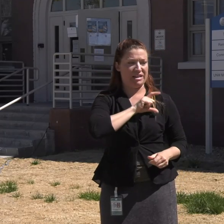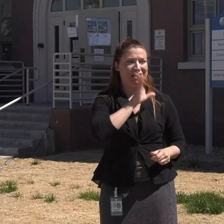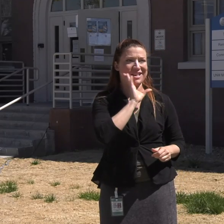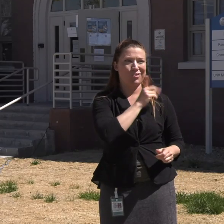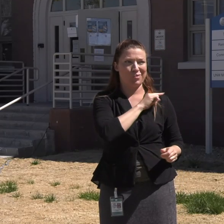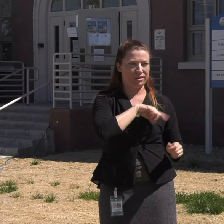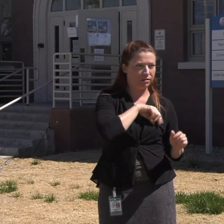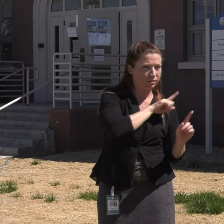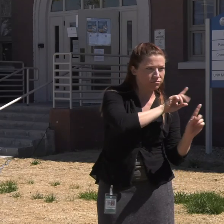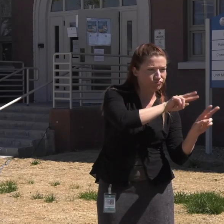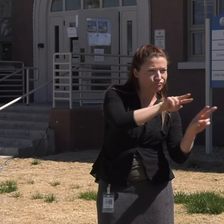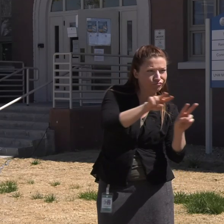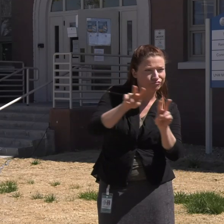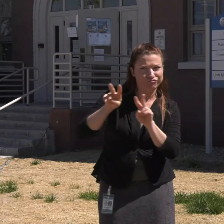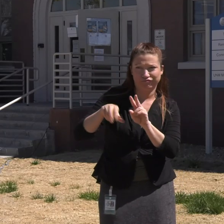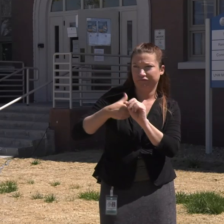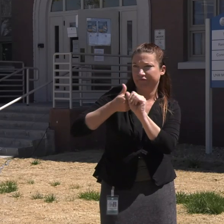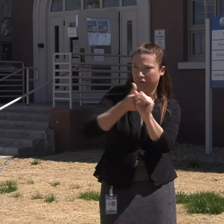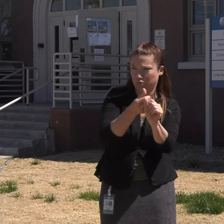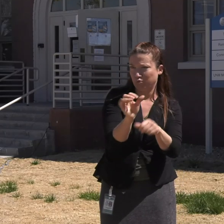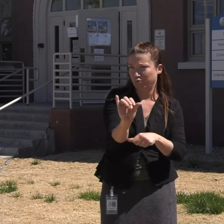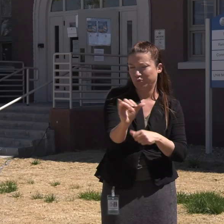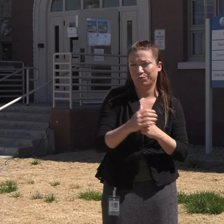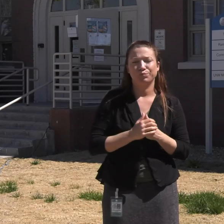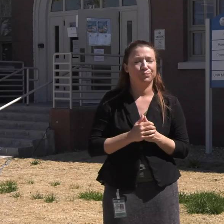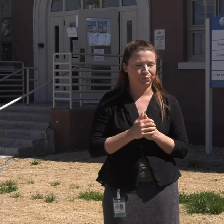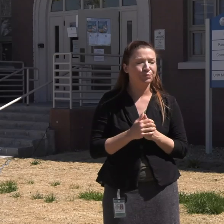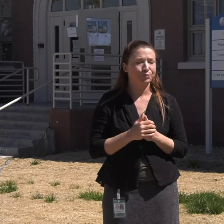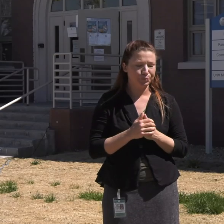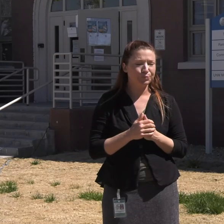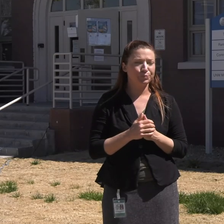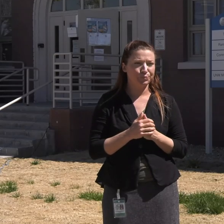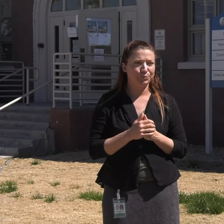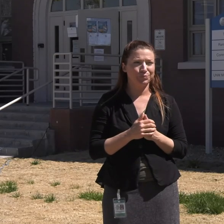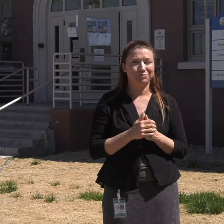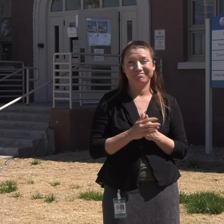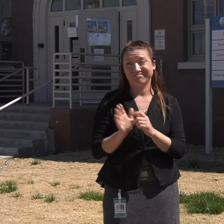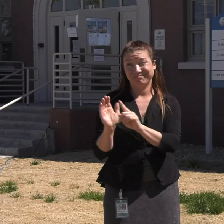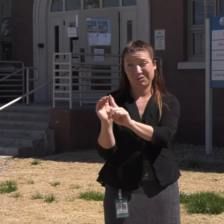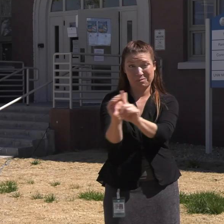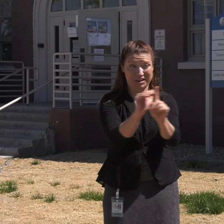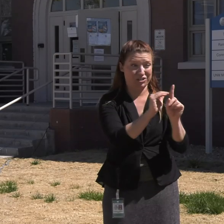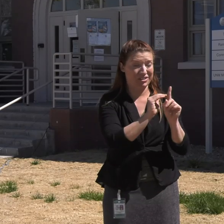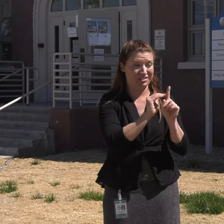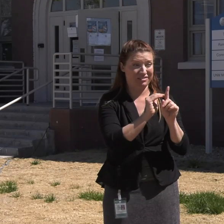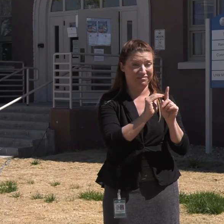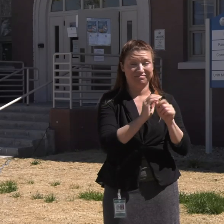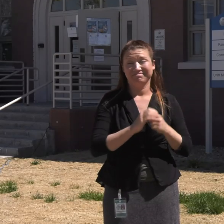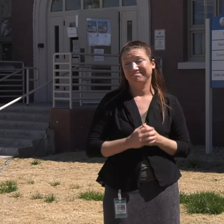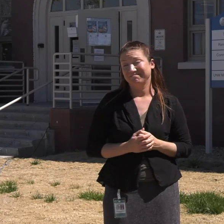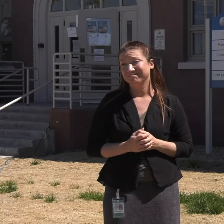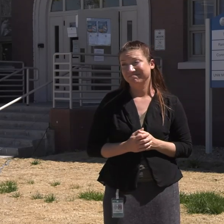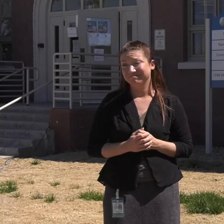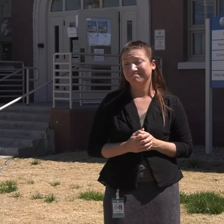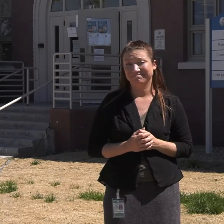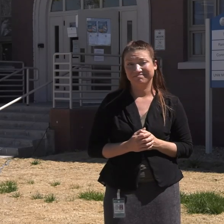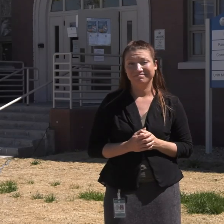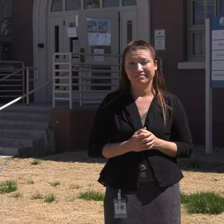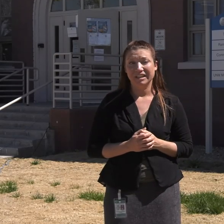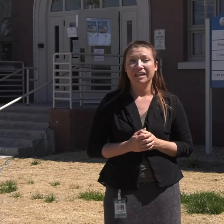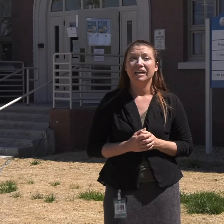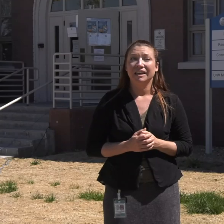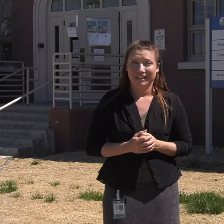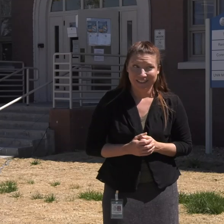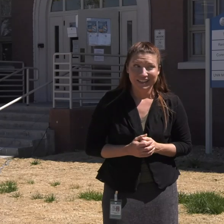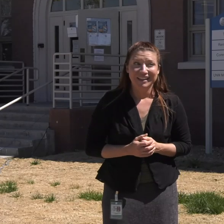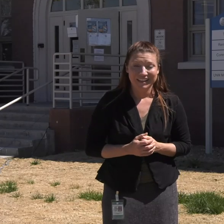major grocers about that later this afternoon. And again, want to remind everyone, systematically, there is plenty of